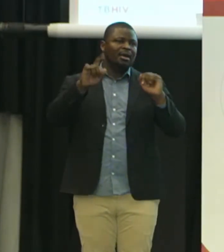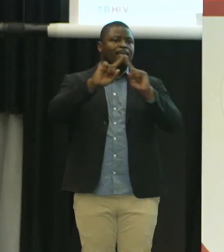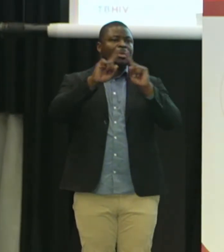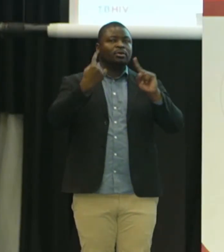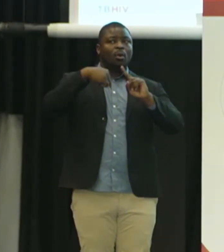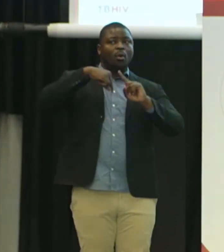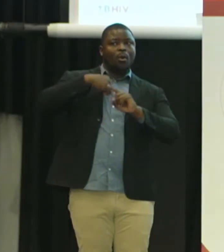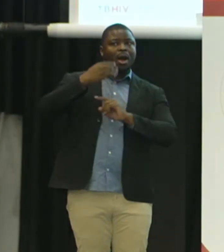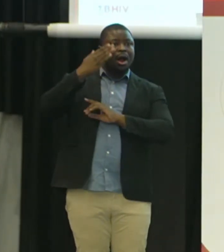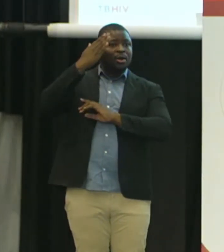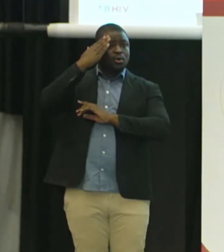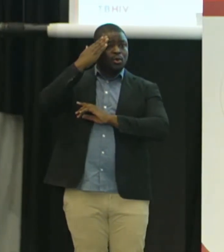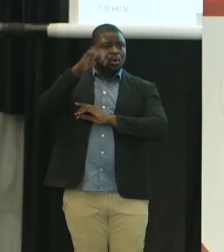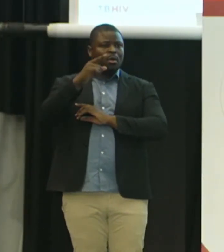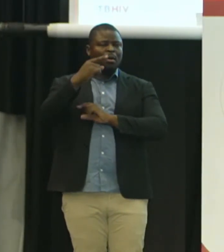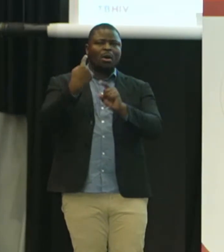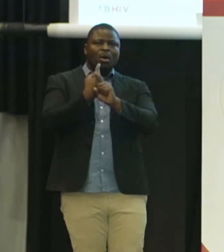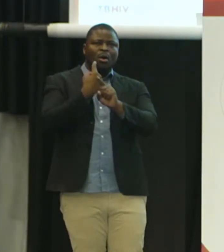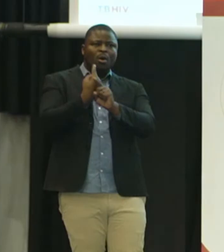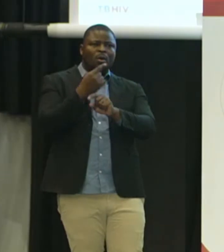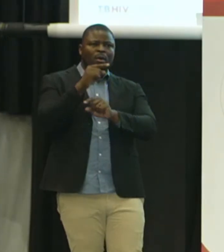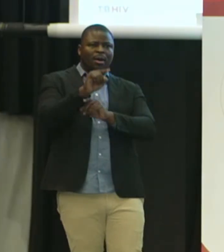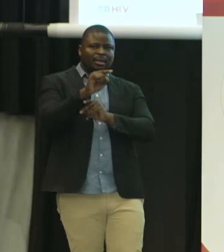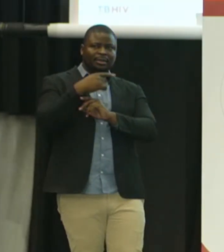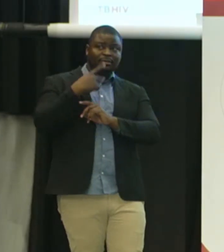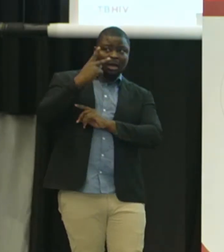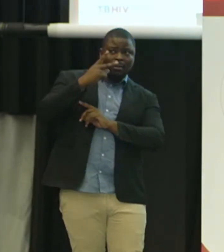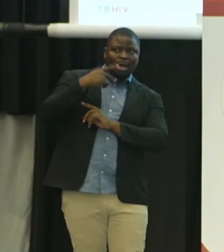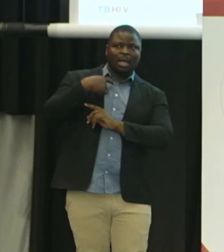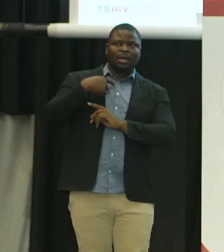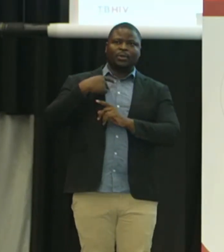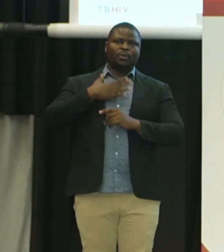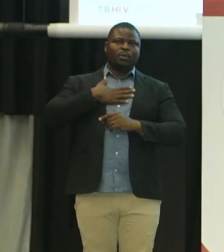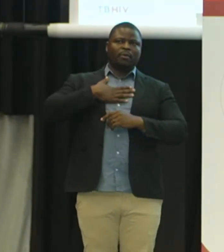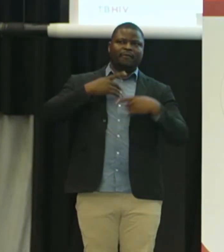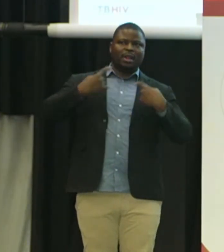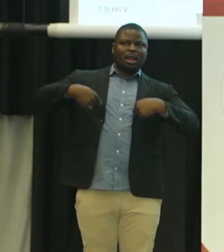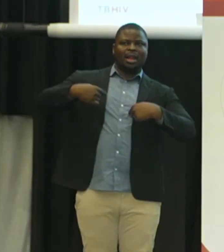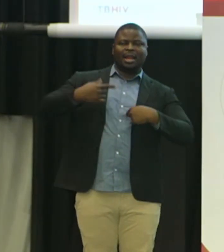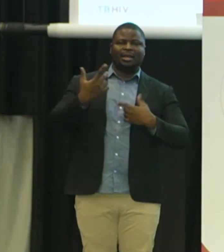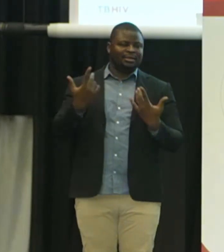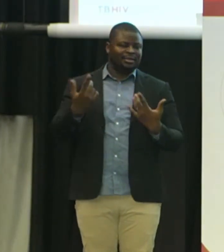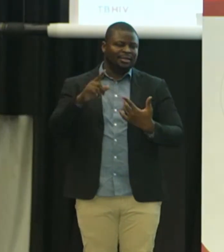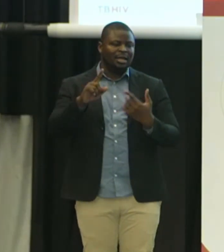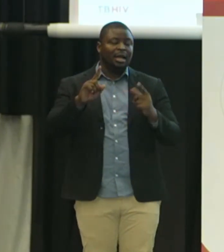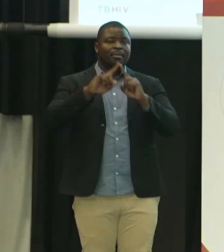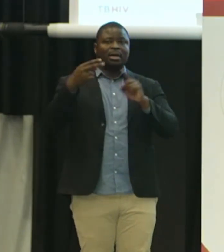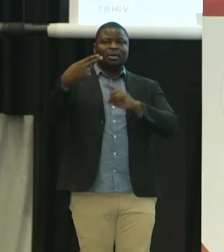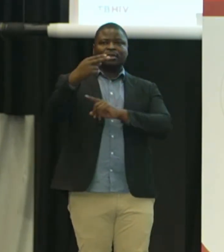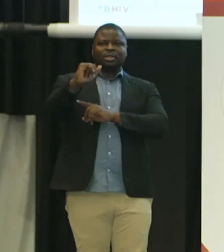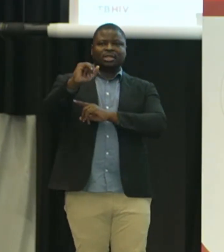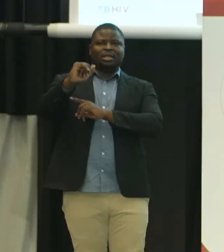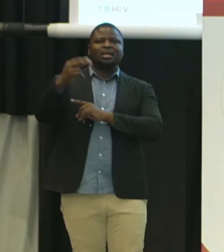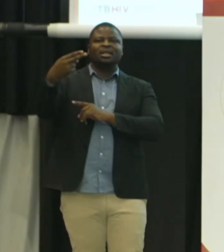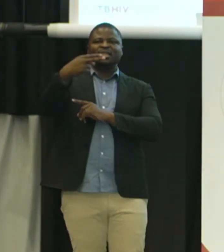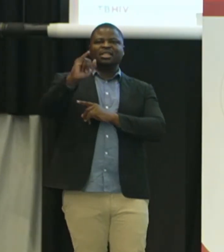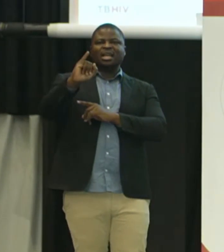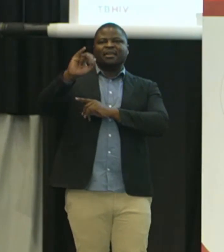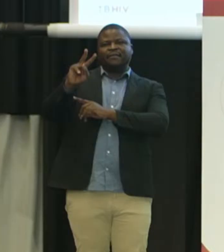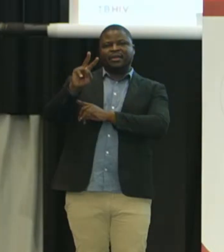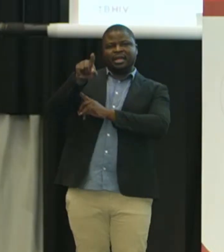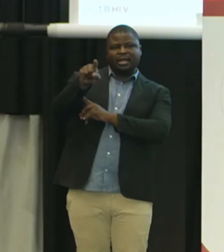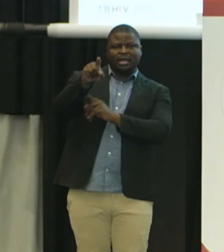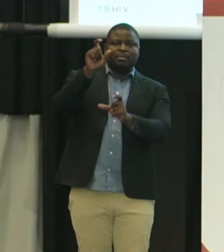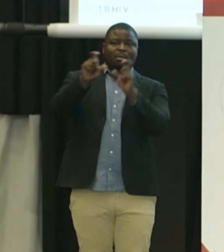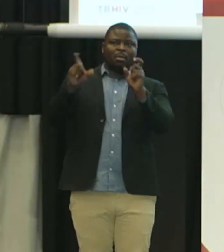does, every time I look at it, it kind of frightens me a little bit. So if you look at the HIV prevalence, Oh, and